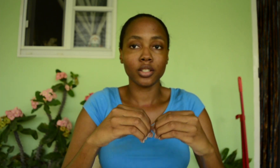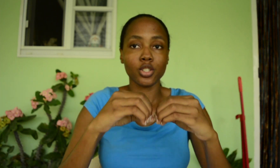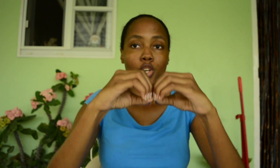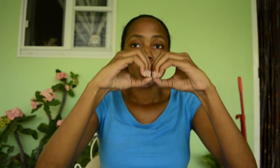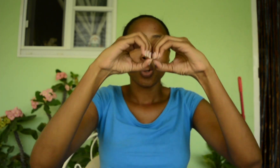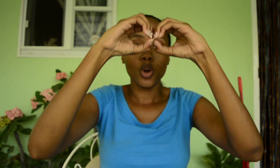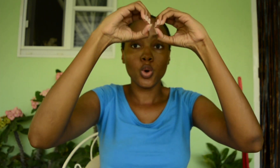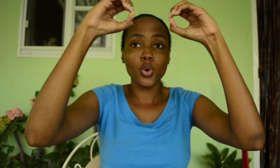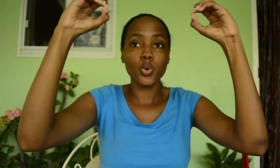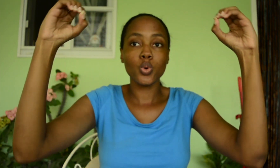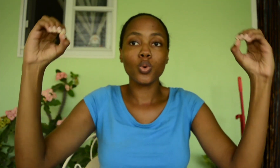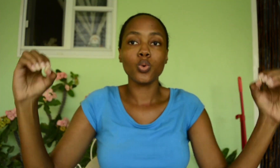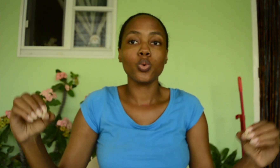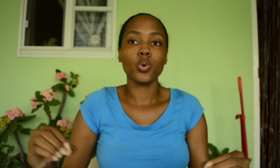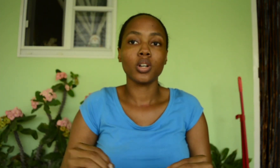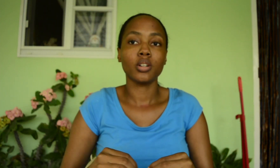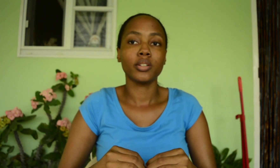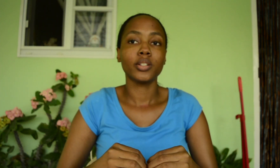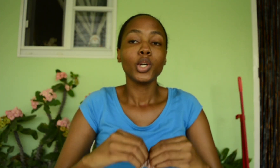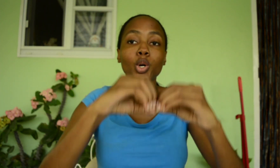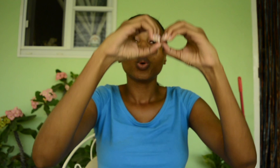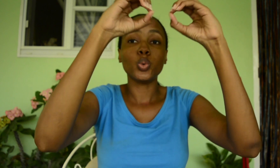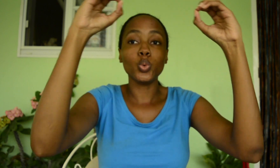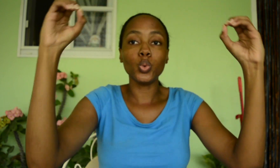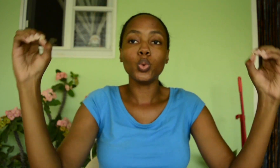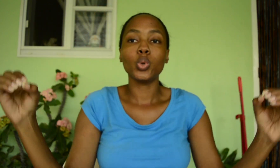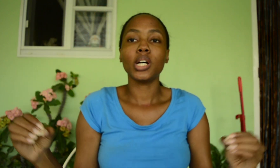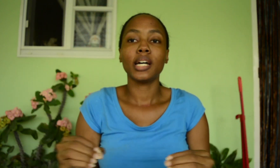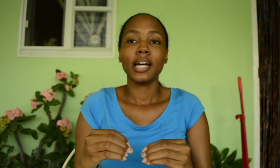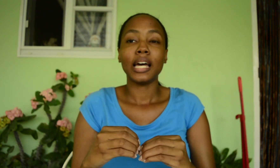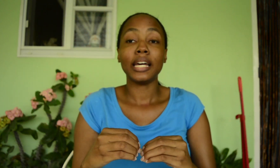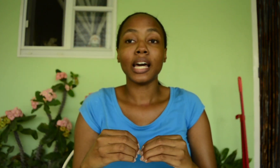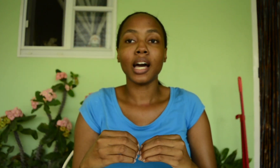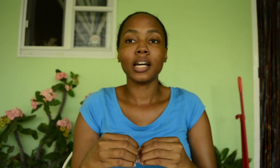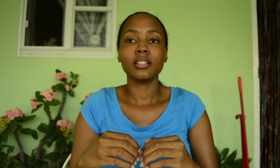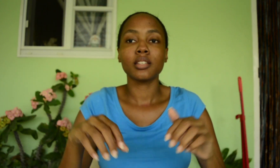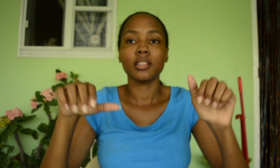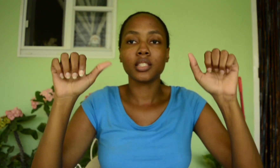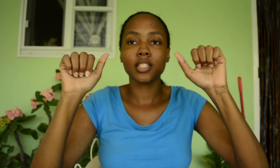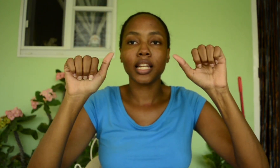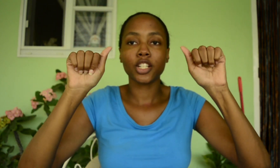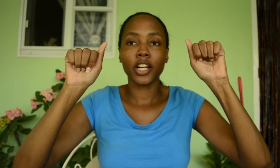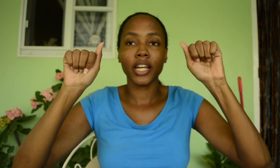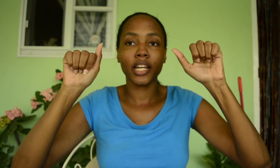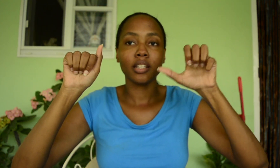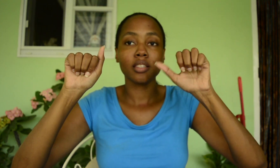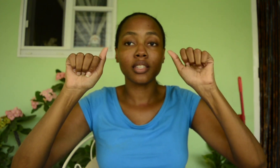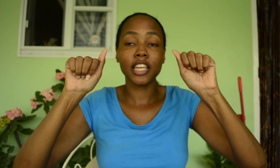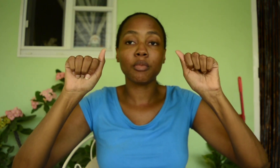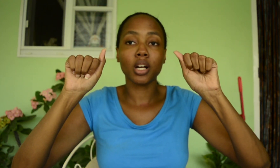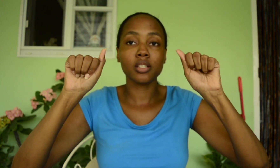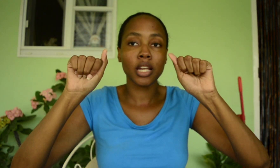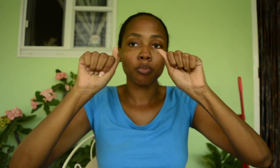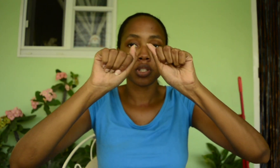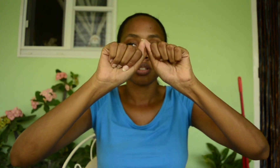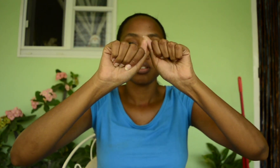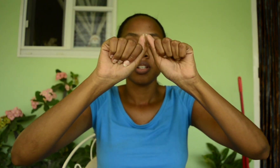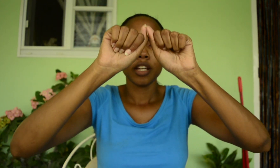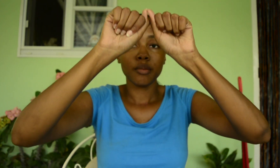hands. Ooh. Ooh. And ahs, this is the letter A. The same concept.